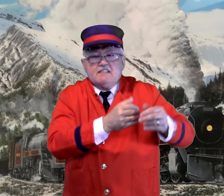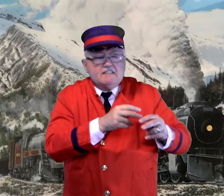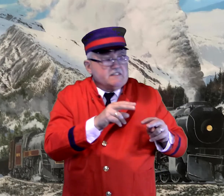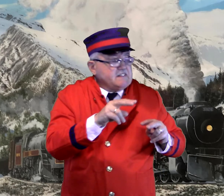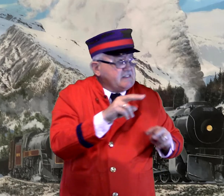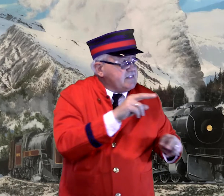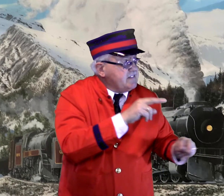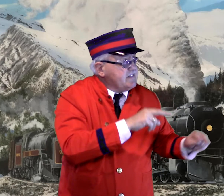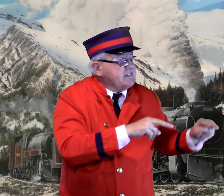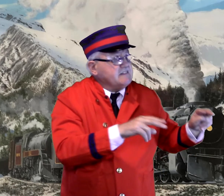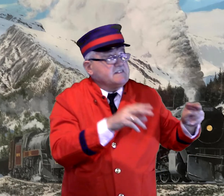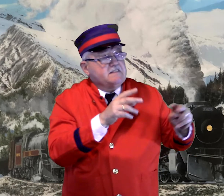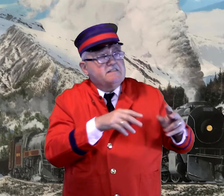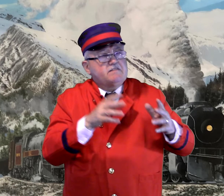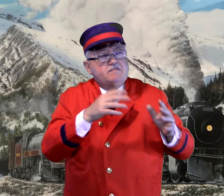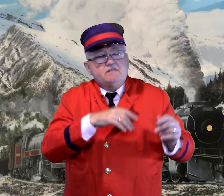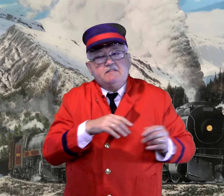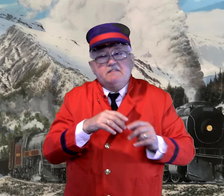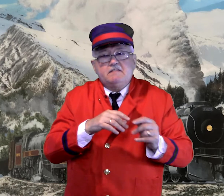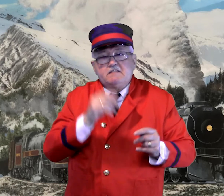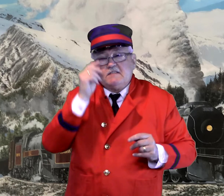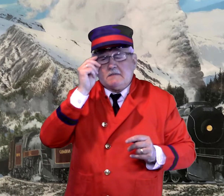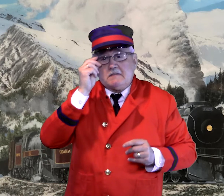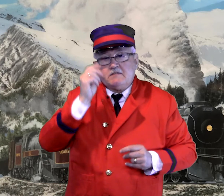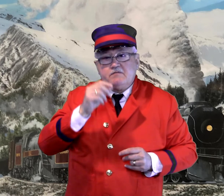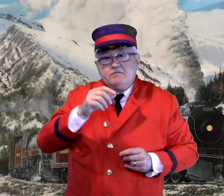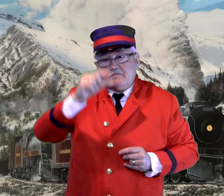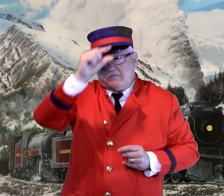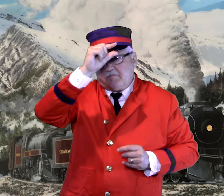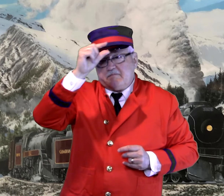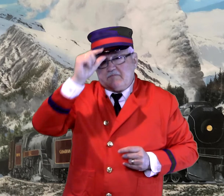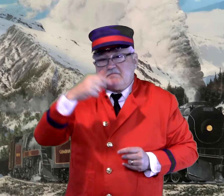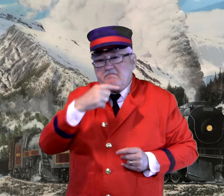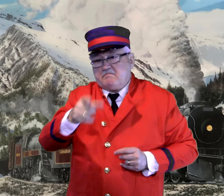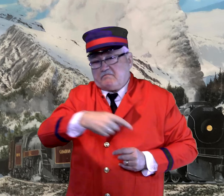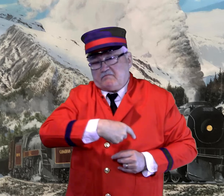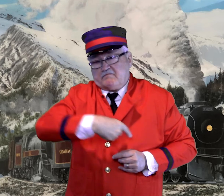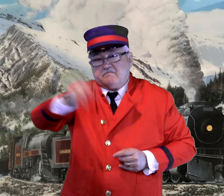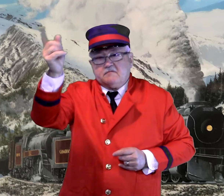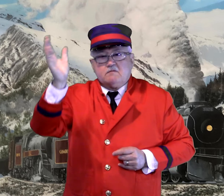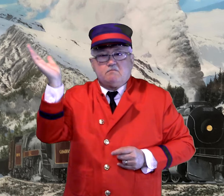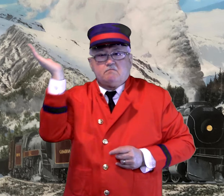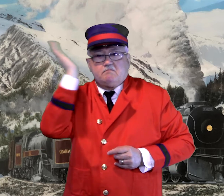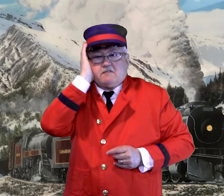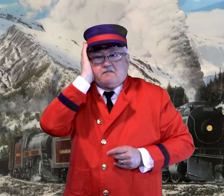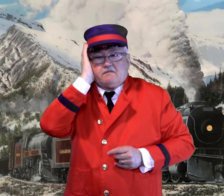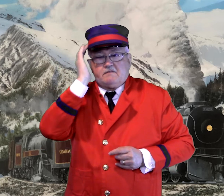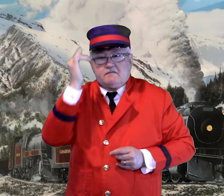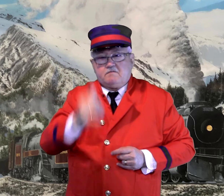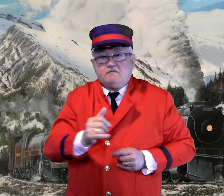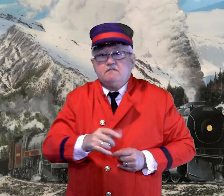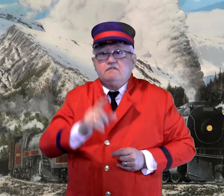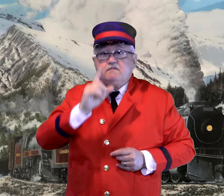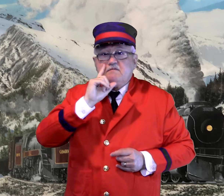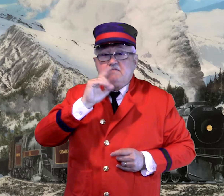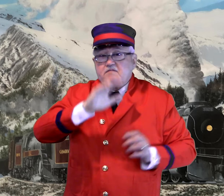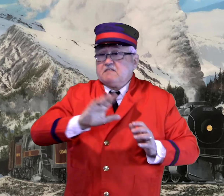And so the students and passengers waited through the day. At one point, the porter said it was time for